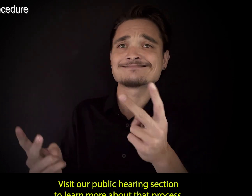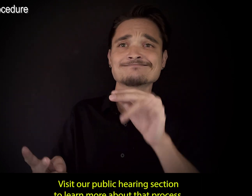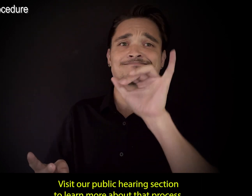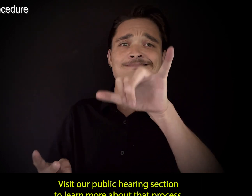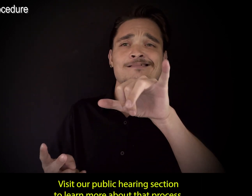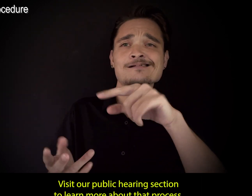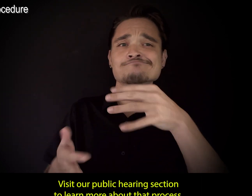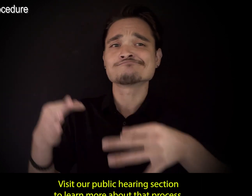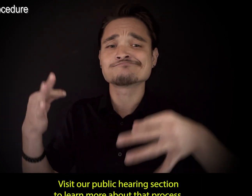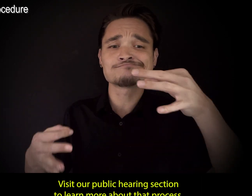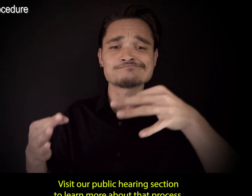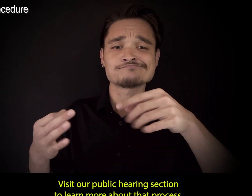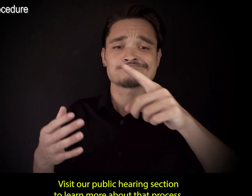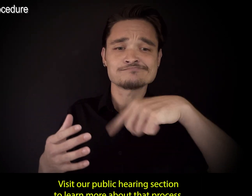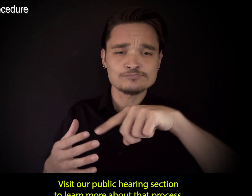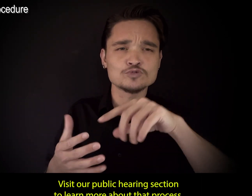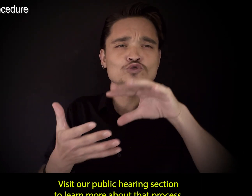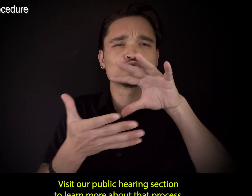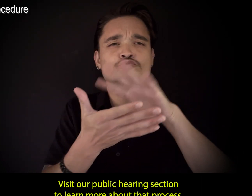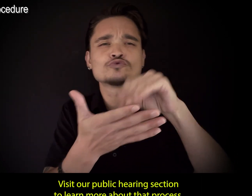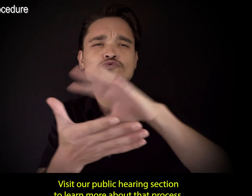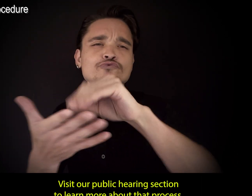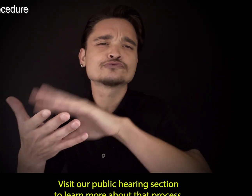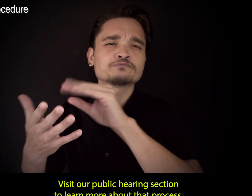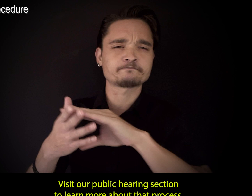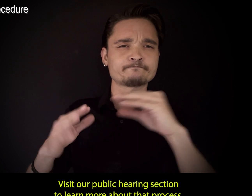Visit our public hearing section to learn more about that process.